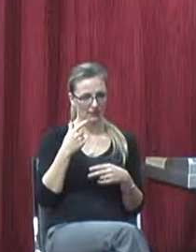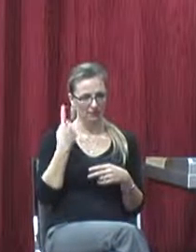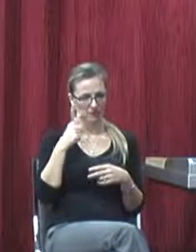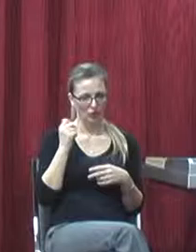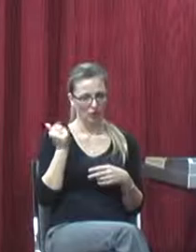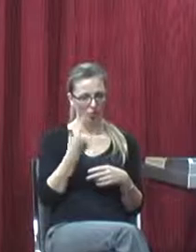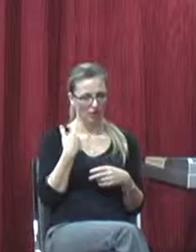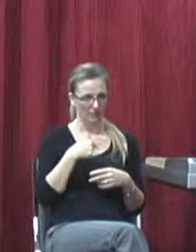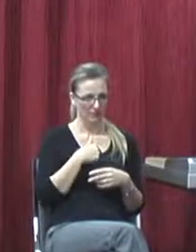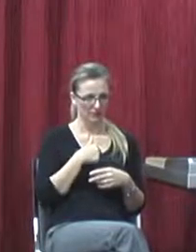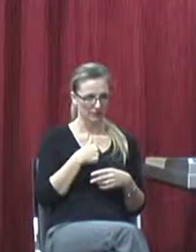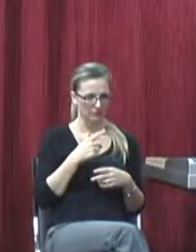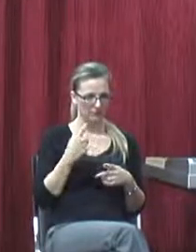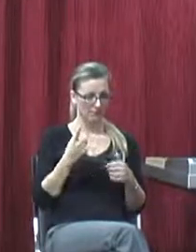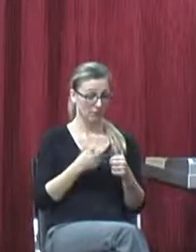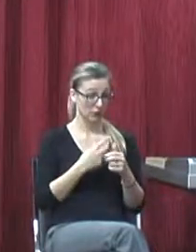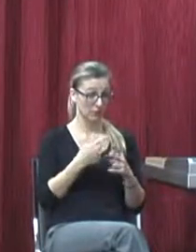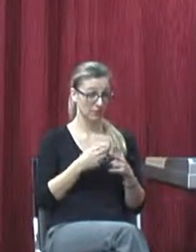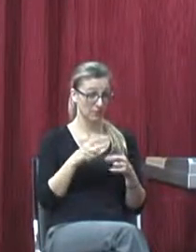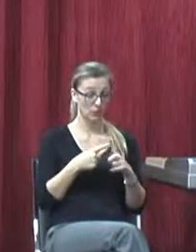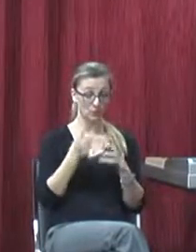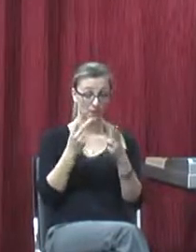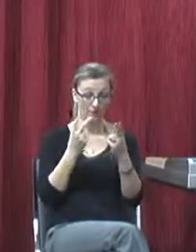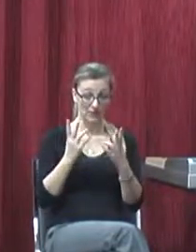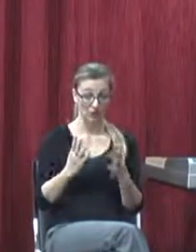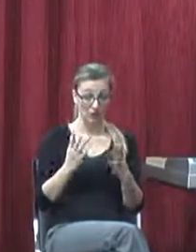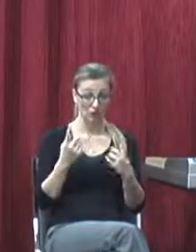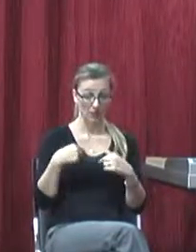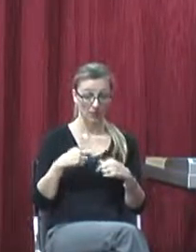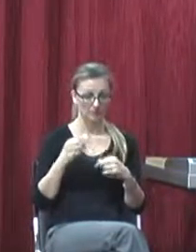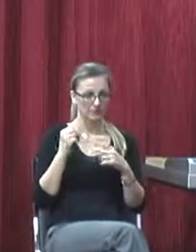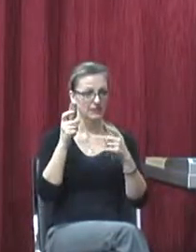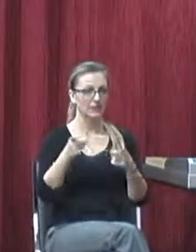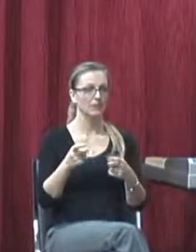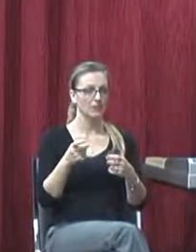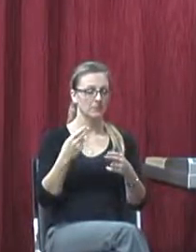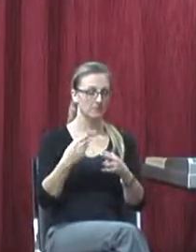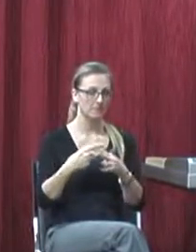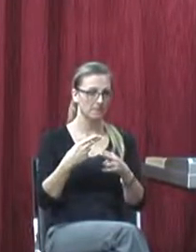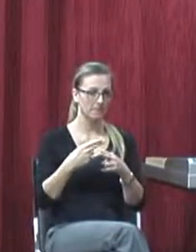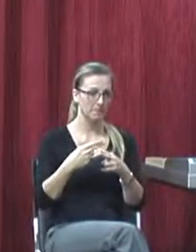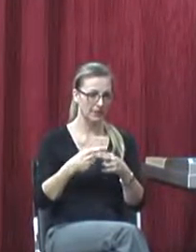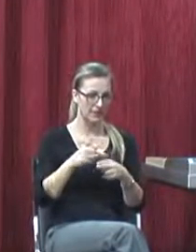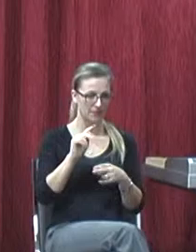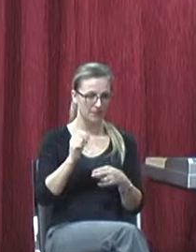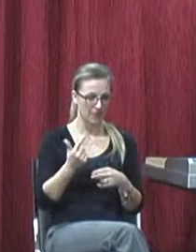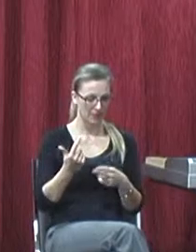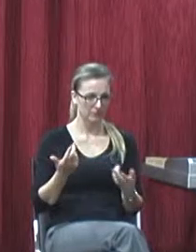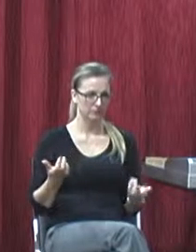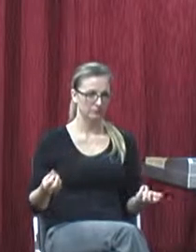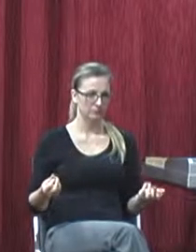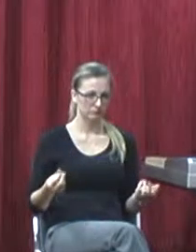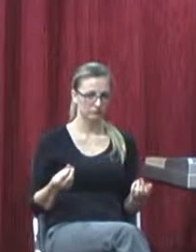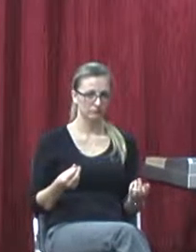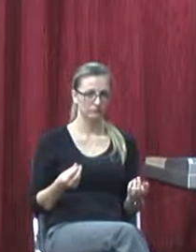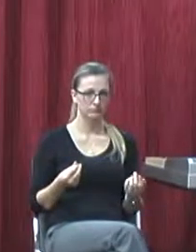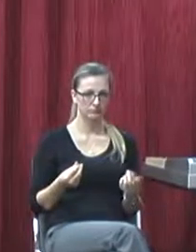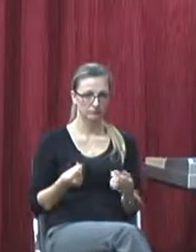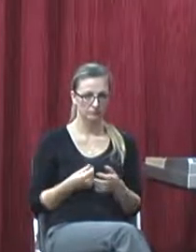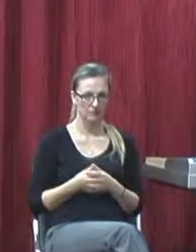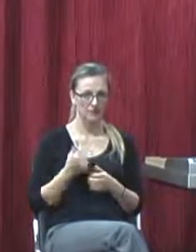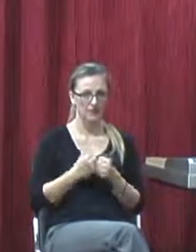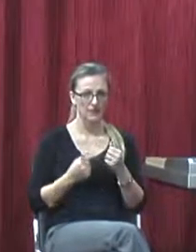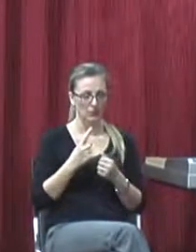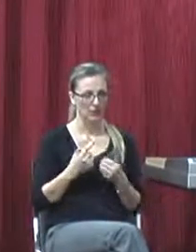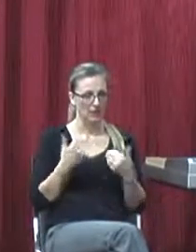name tags with your first name on it. And when a visitor comes, give him a name tag with his name tag, name printed on it. And